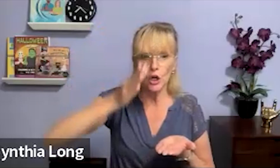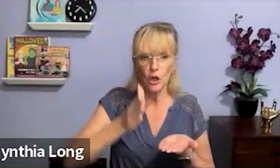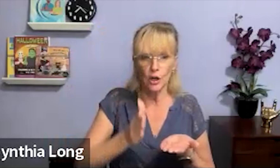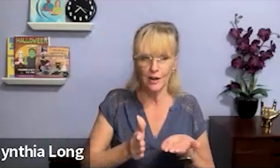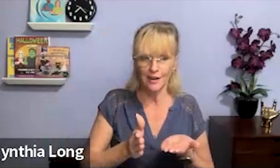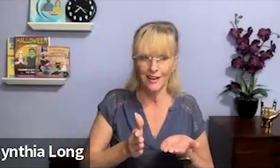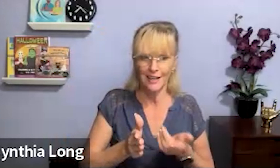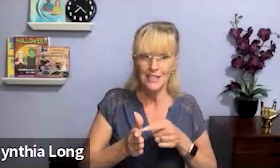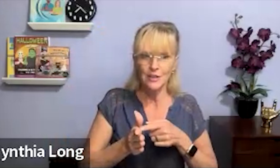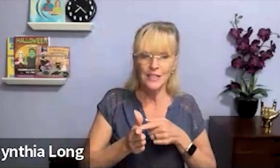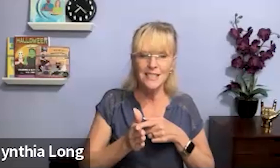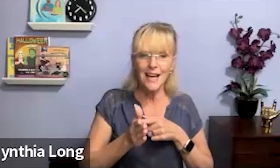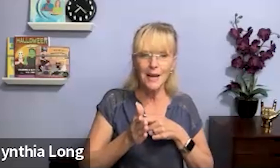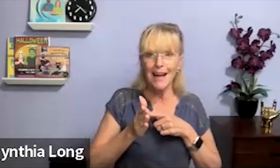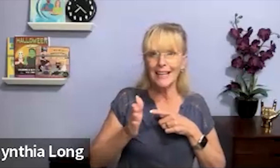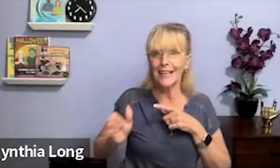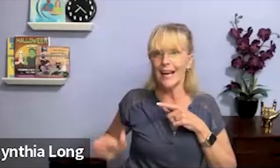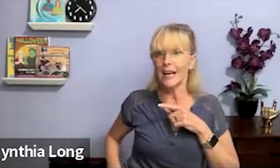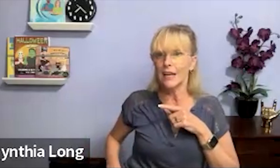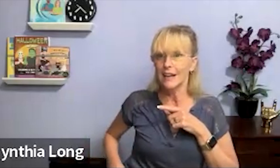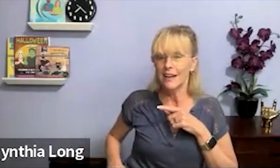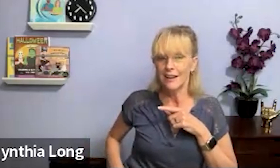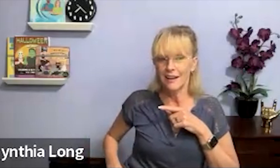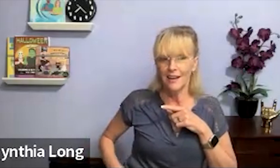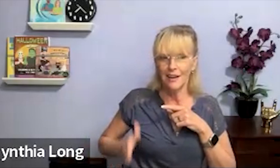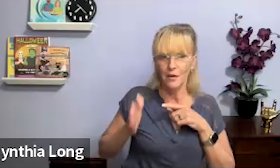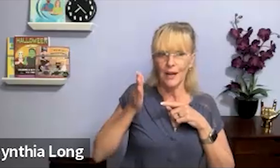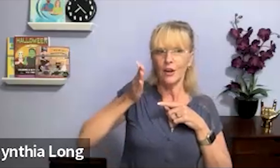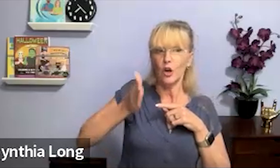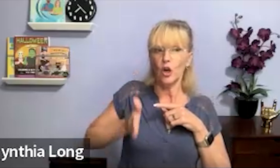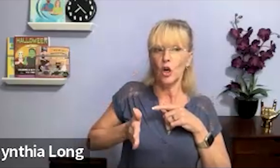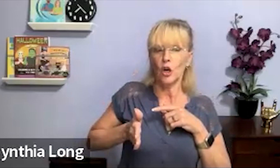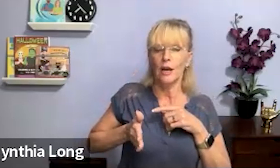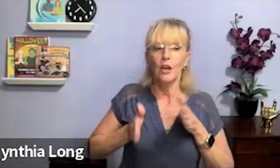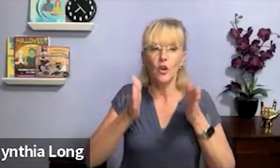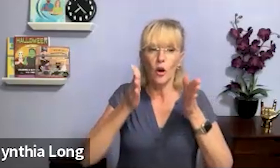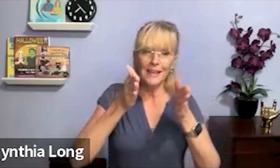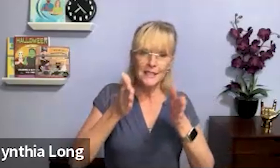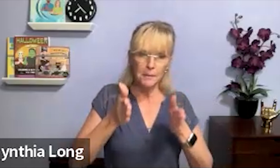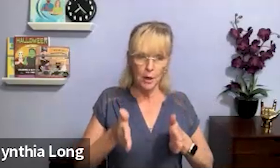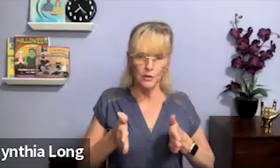Learner. So this is like my leg. Right here, Normally it's a